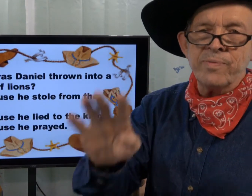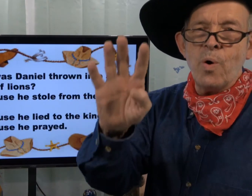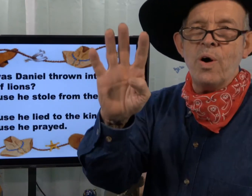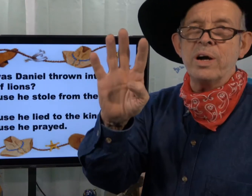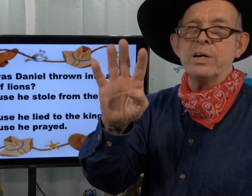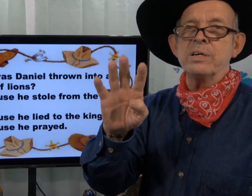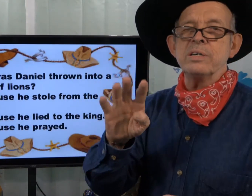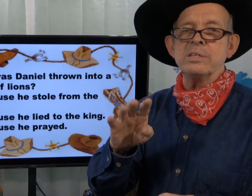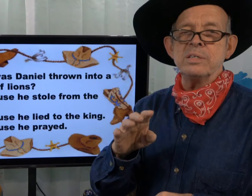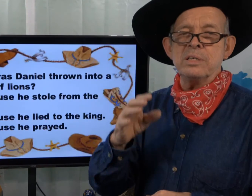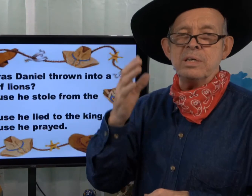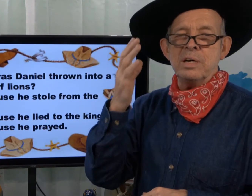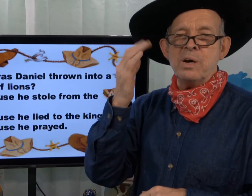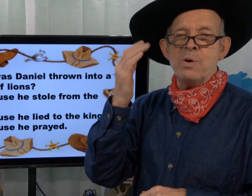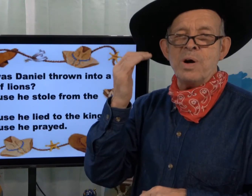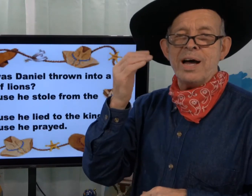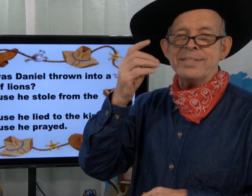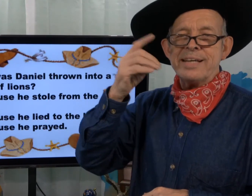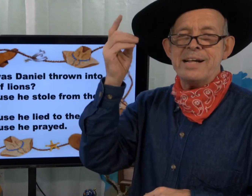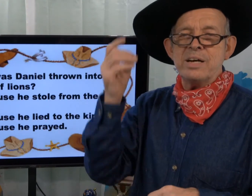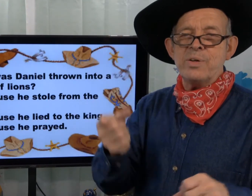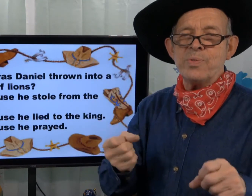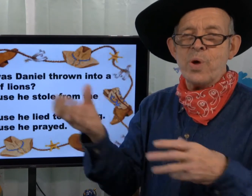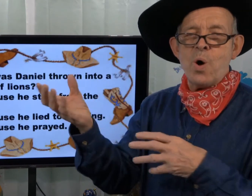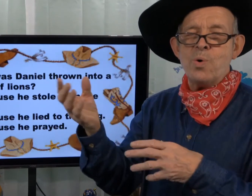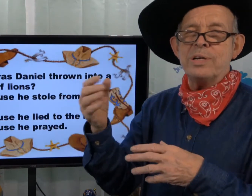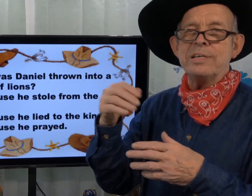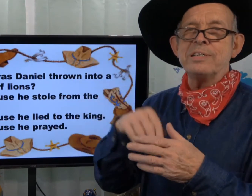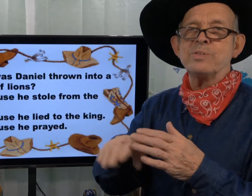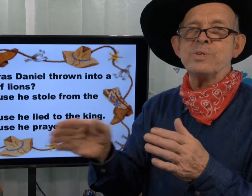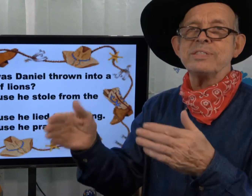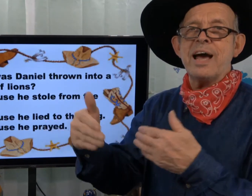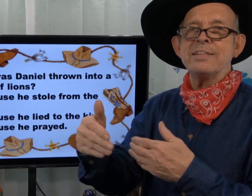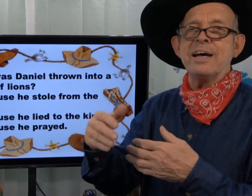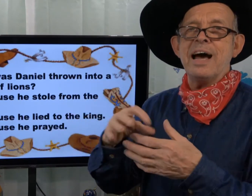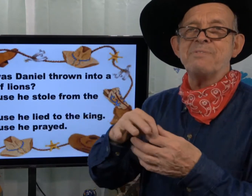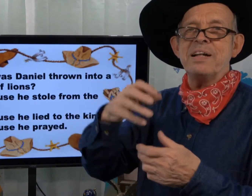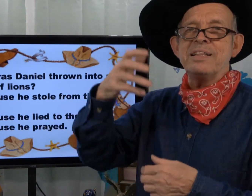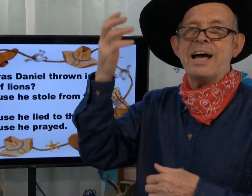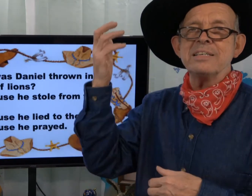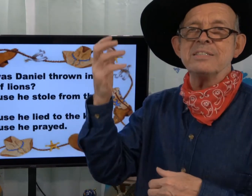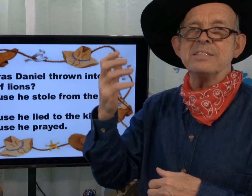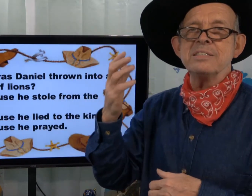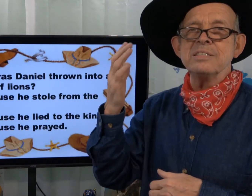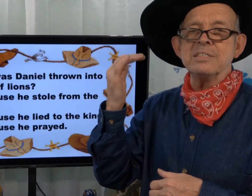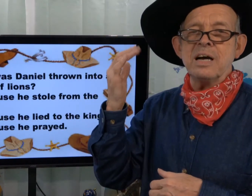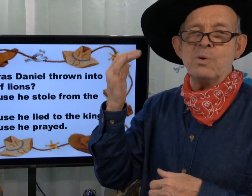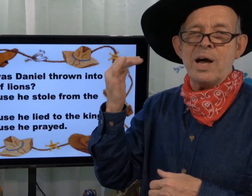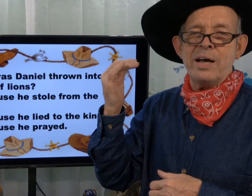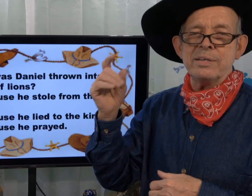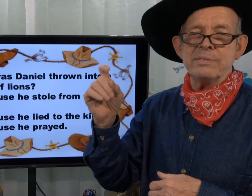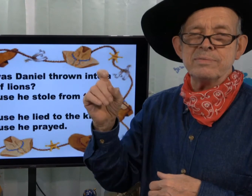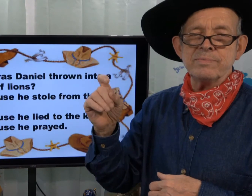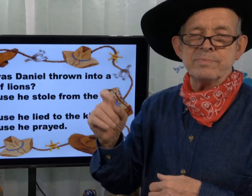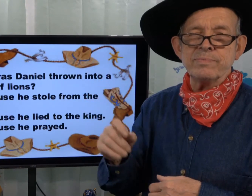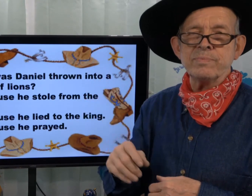Four. Why Daniel threw into death of Lion? Why?